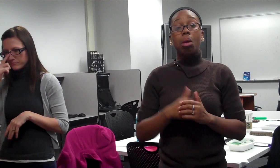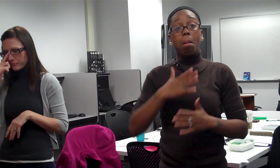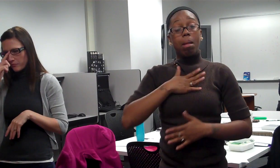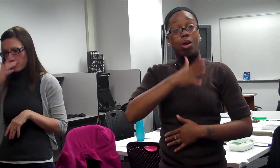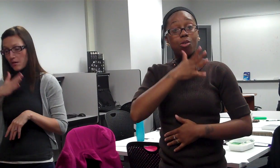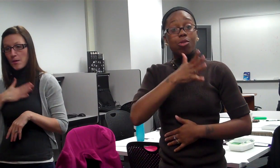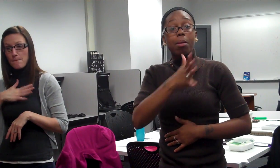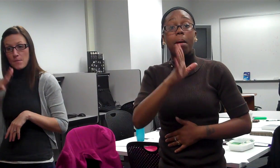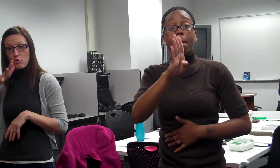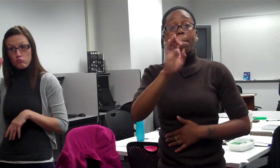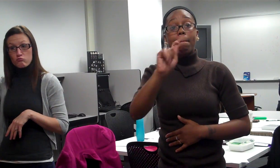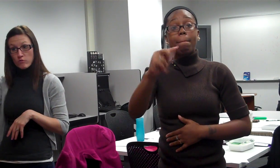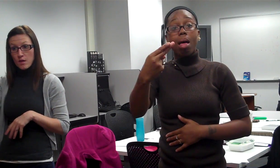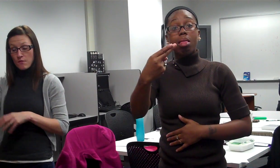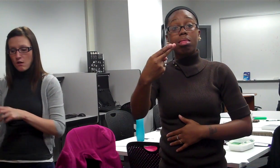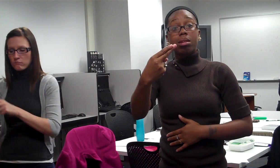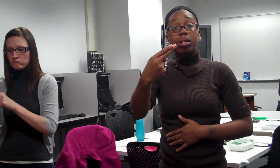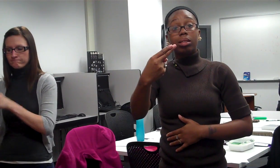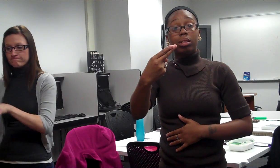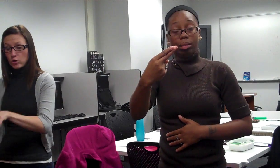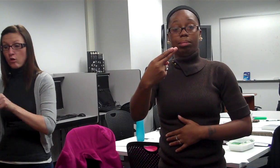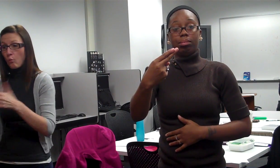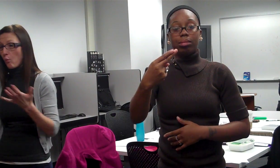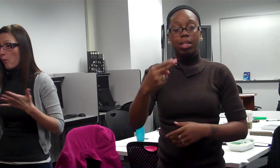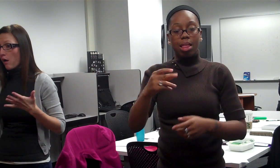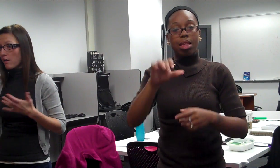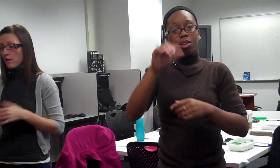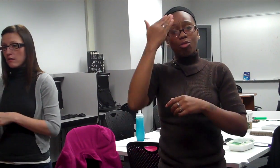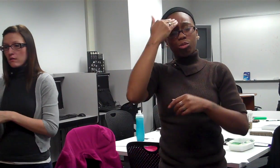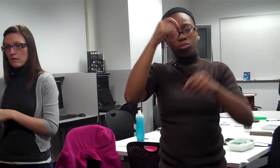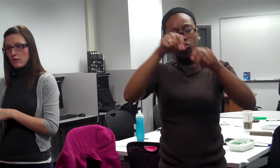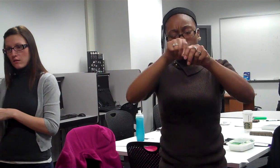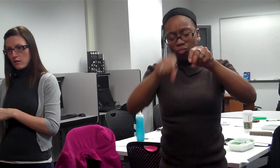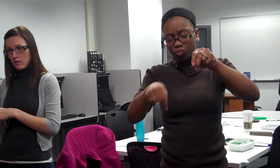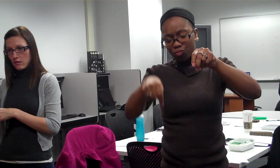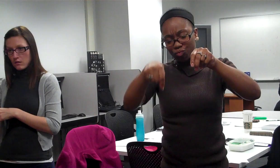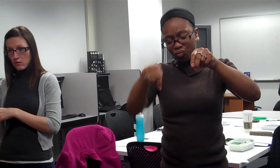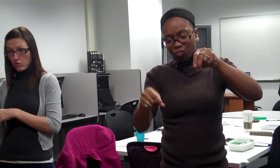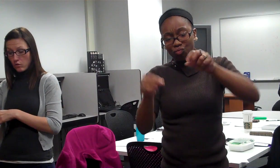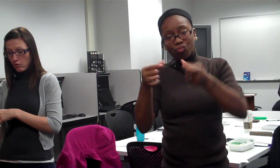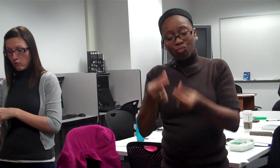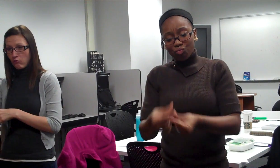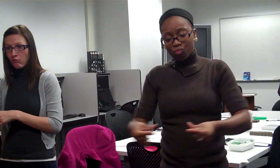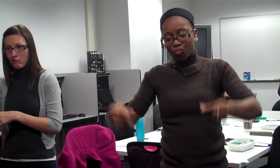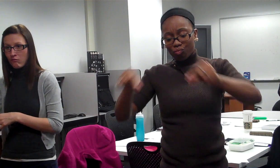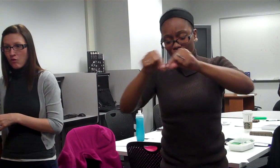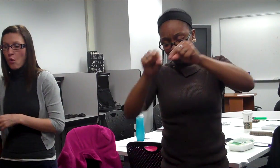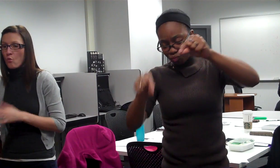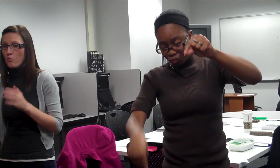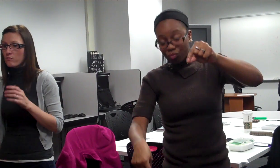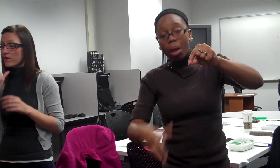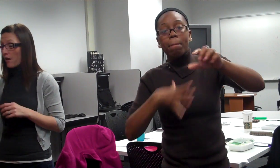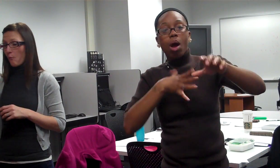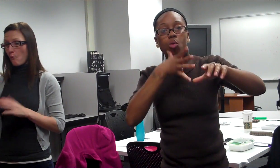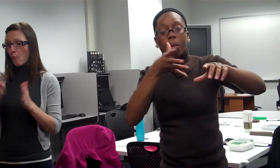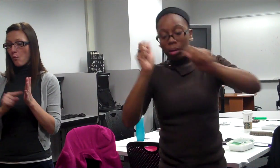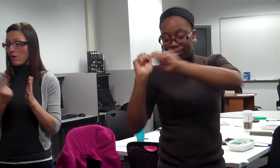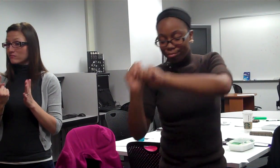anchor, not once, but twice. Now, catching the anchor can be quite a pain in the butt, because